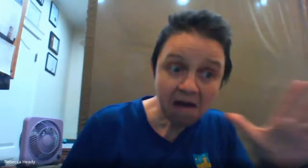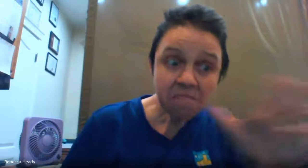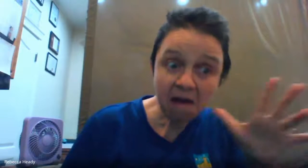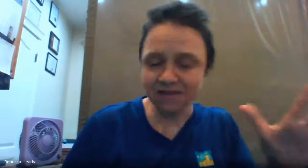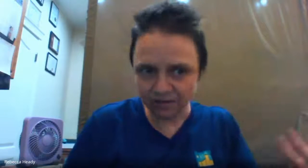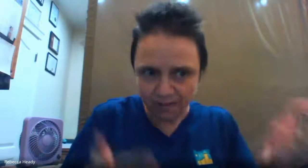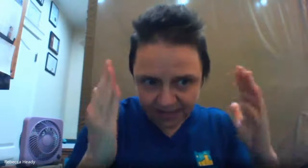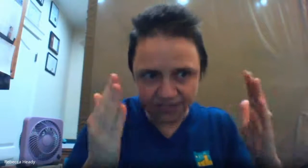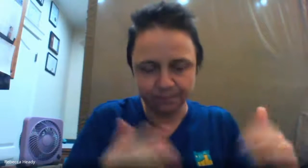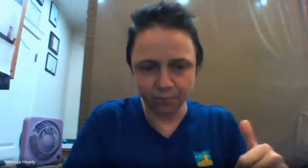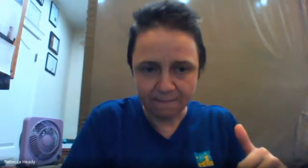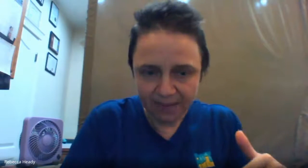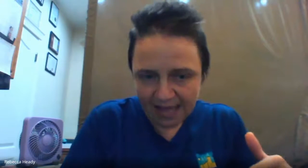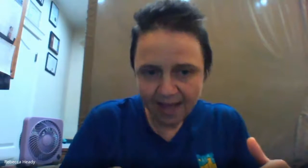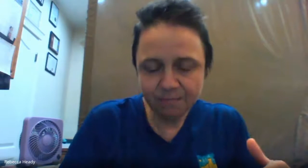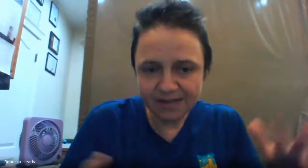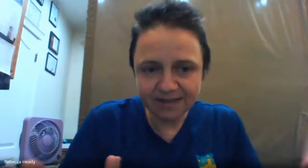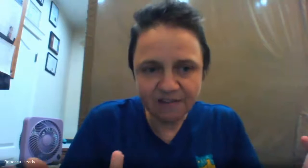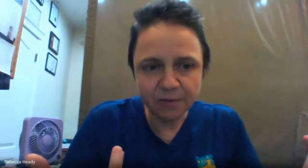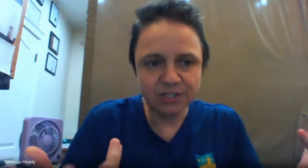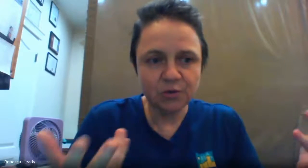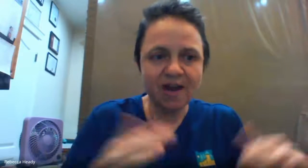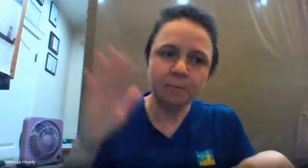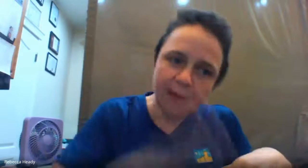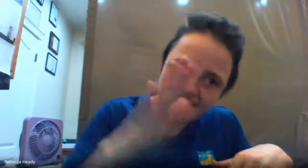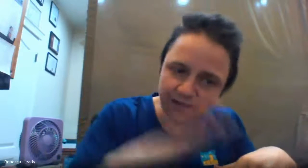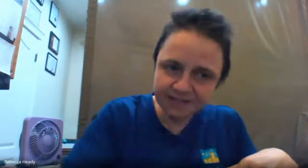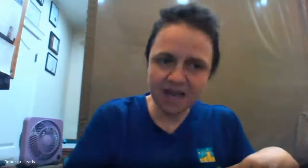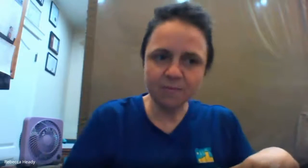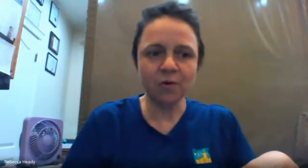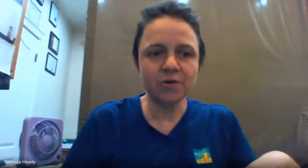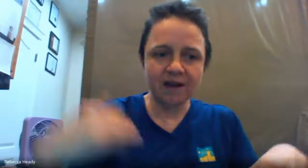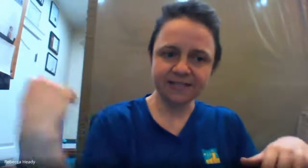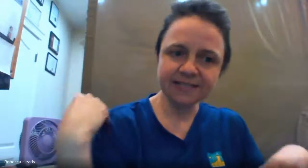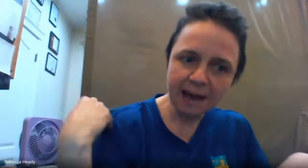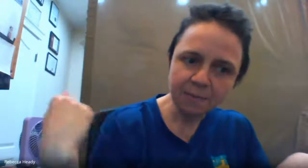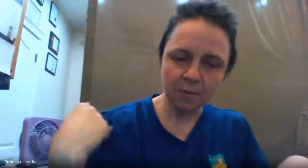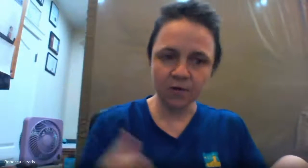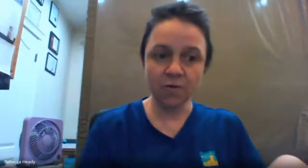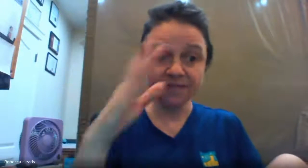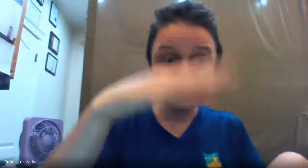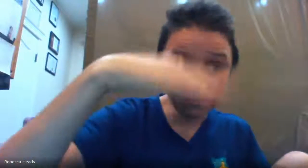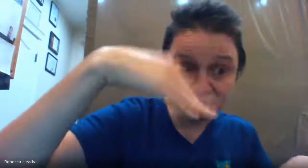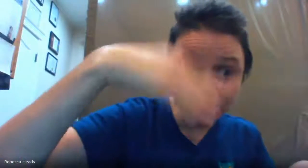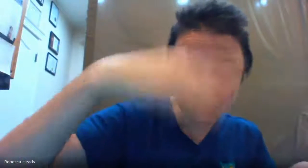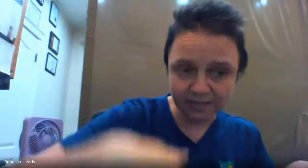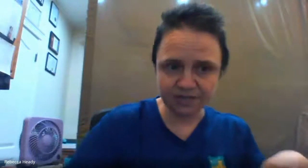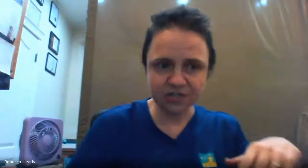they pay attention, right? But deaf person, you have to bang on the table, or you have to tap them, or you have to get their visual attention. And then